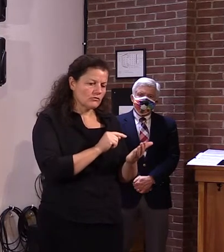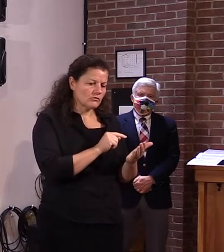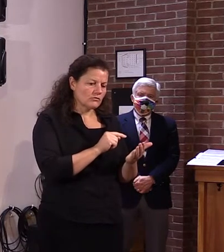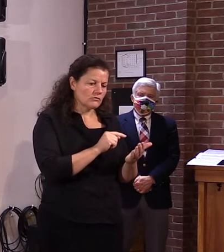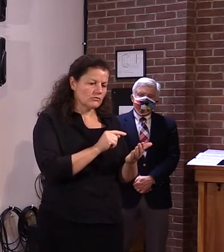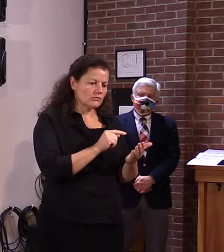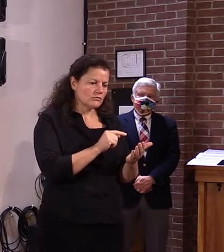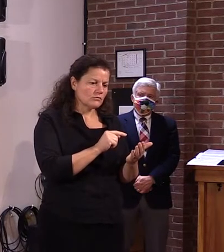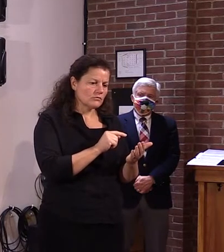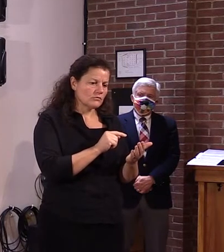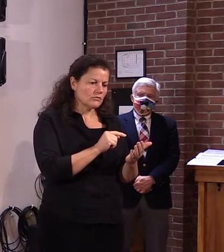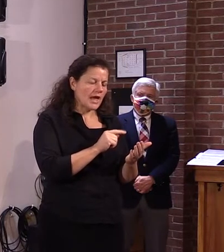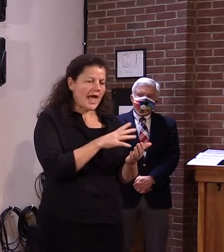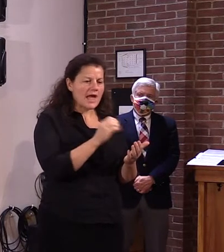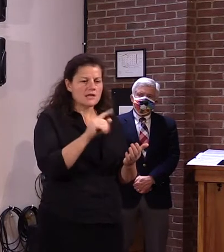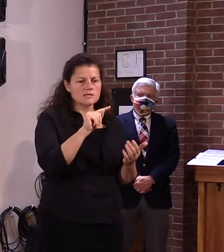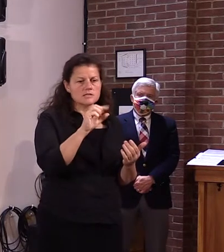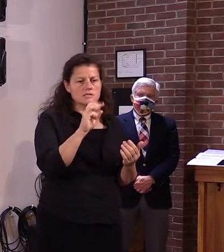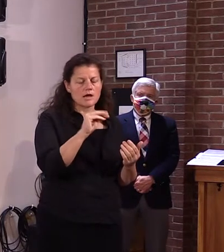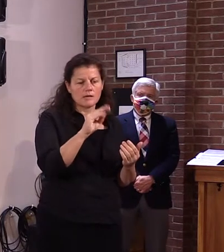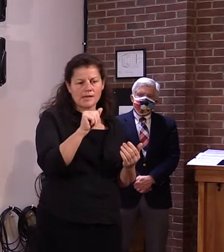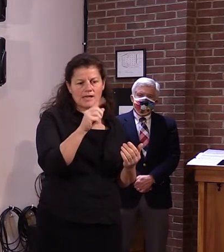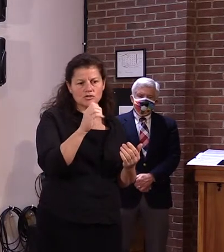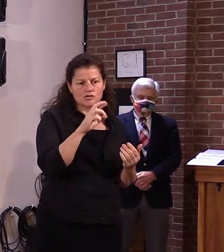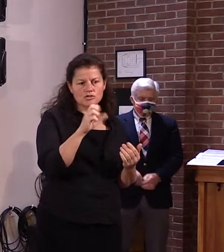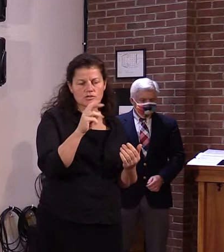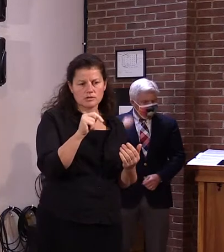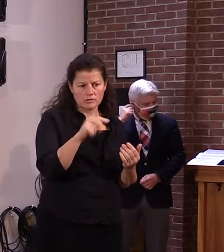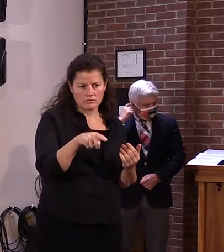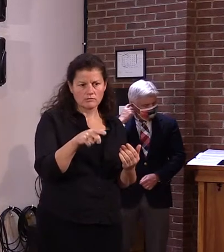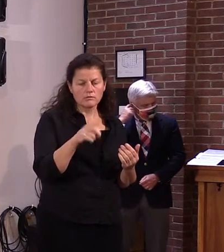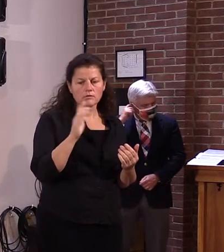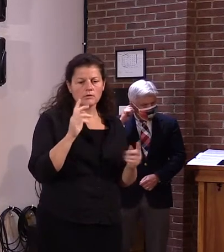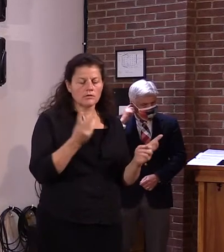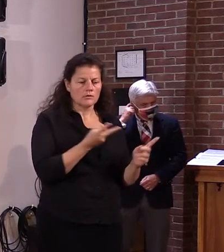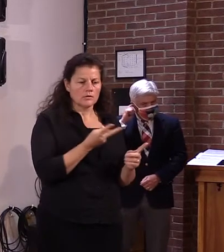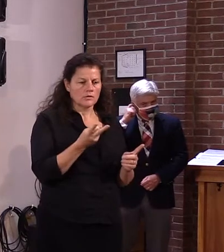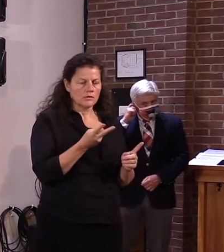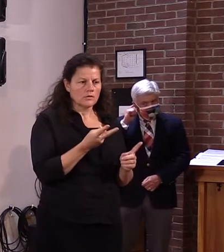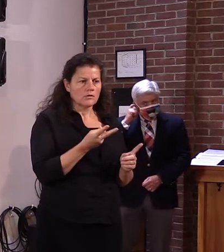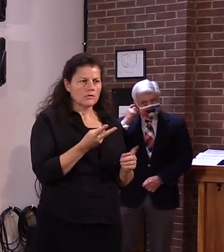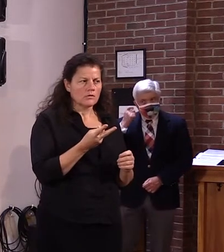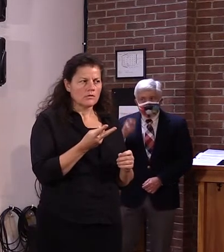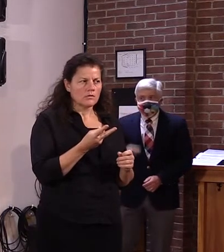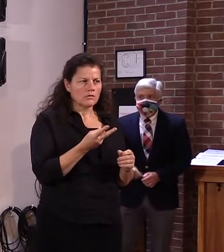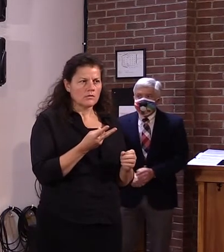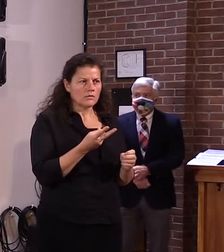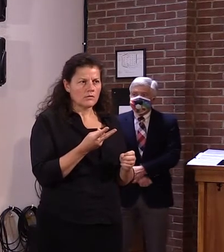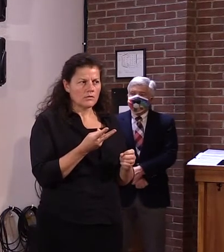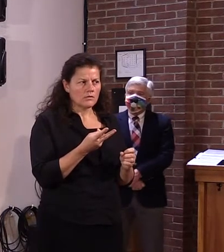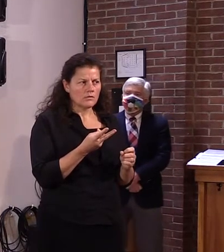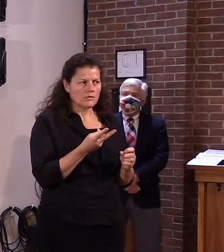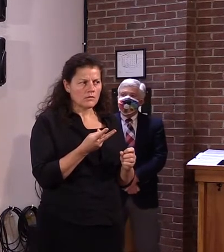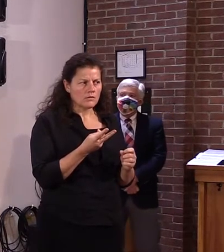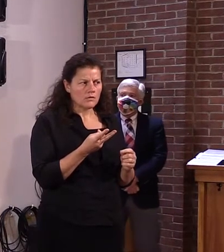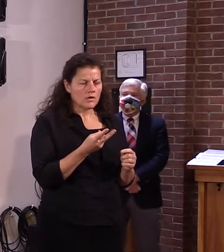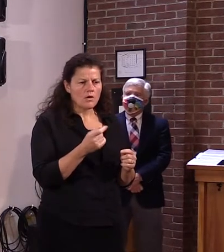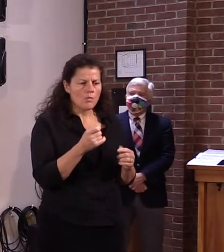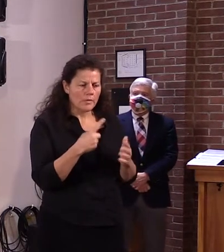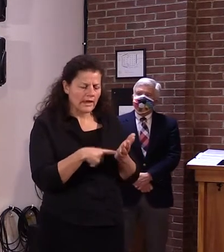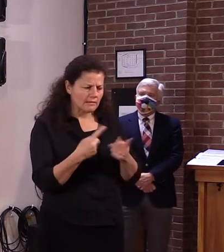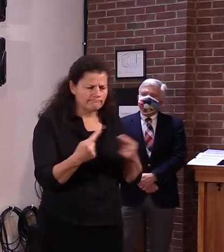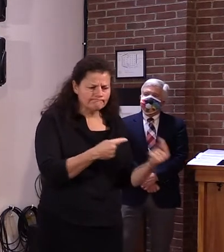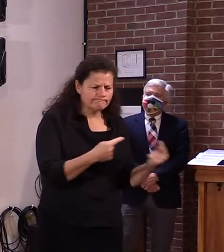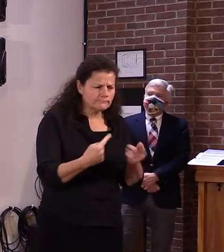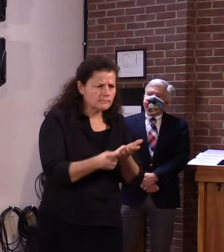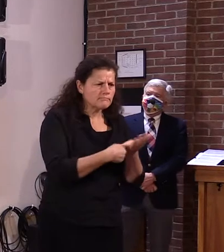safety commissioner, Tom Anderson, a former U.S. attorney, had issued. I'm just wondering when the public can expect